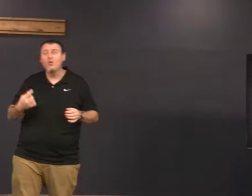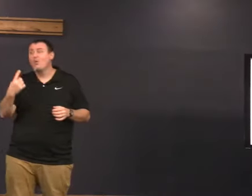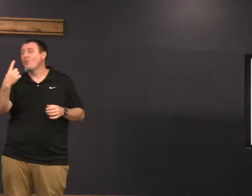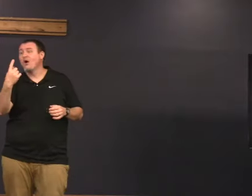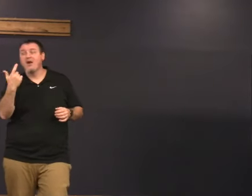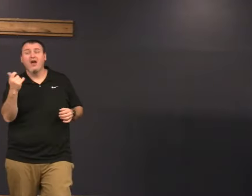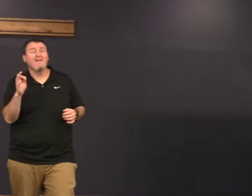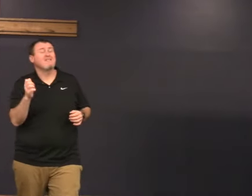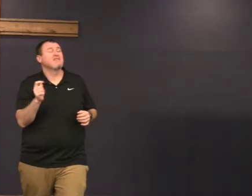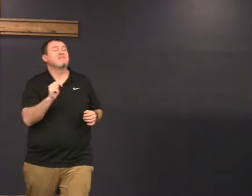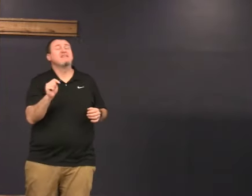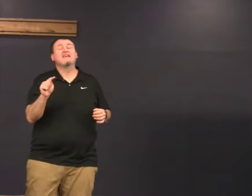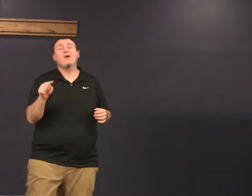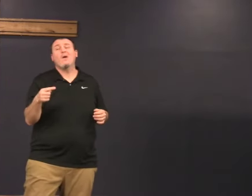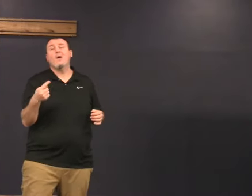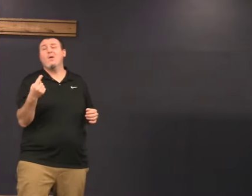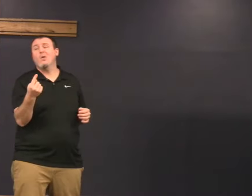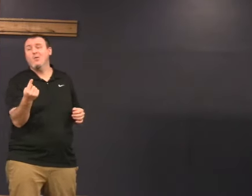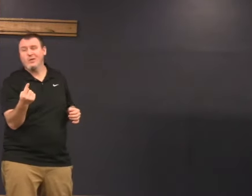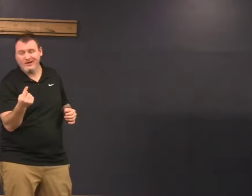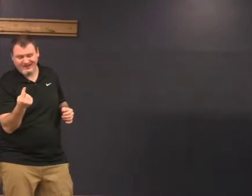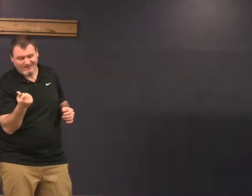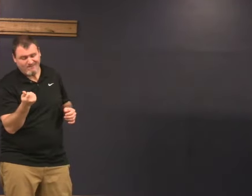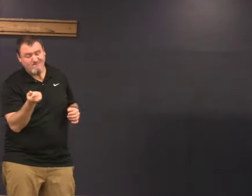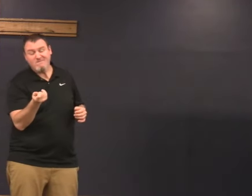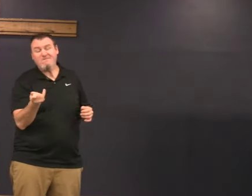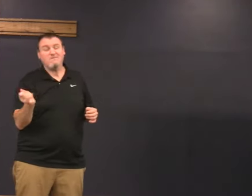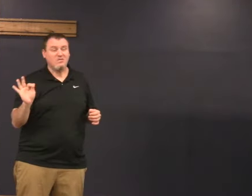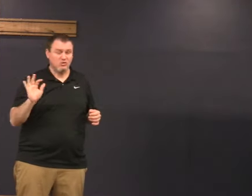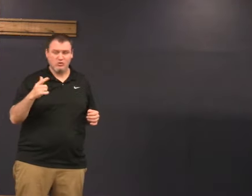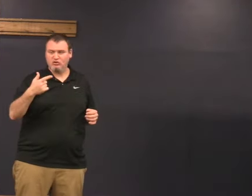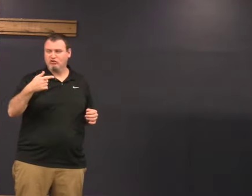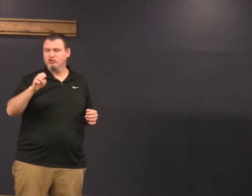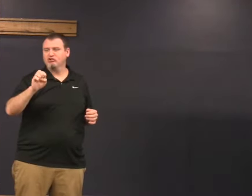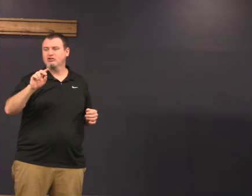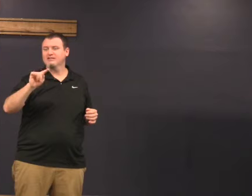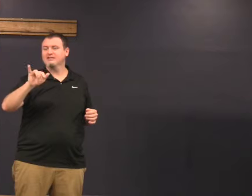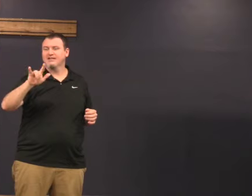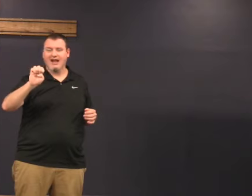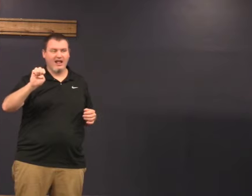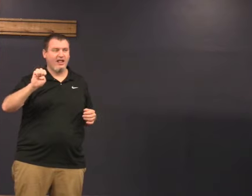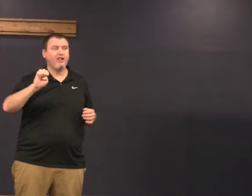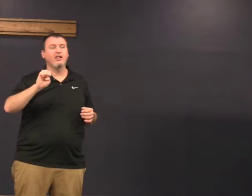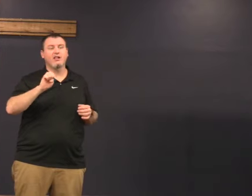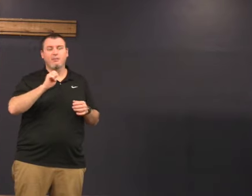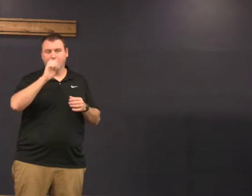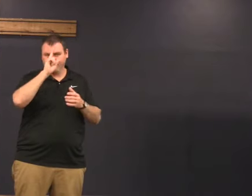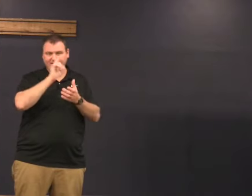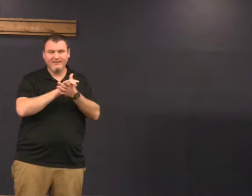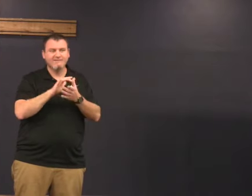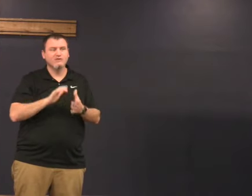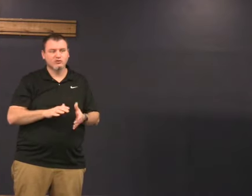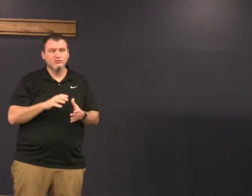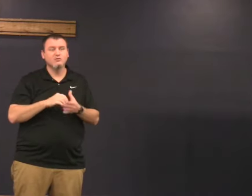I think it's cool. One of the only few Gentile